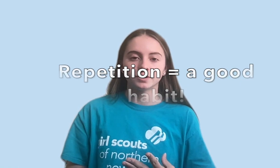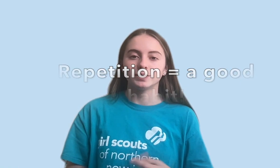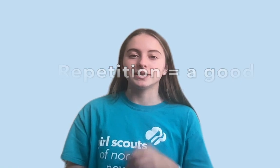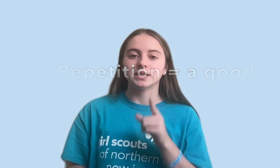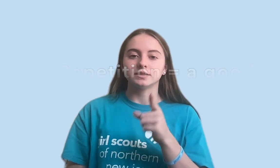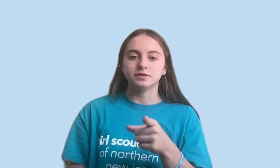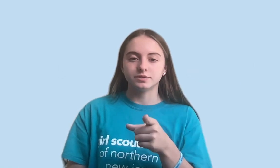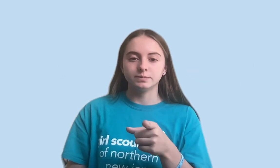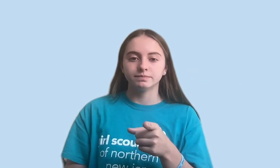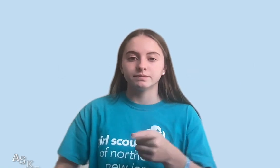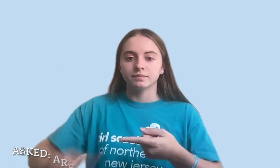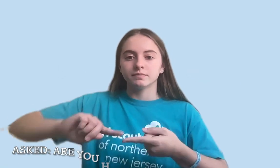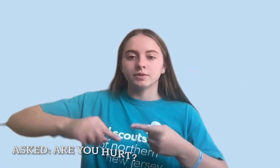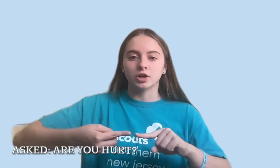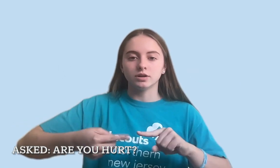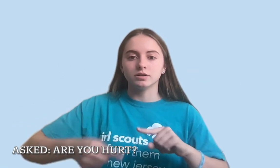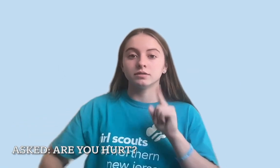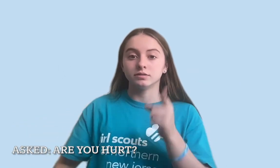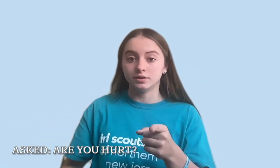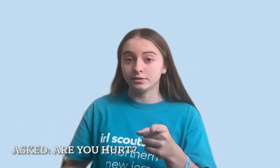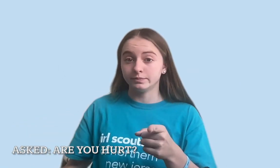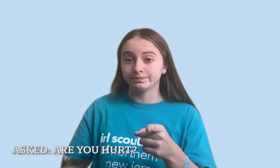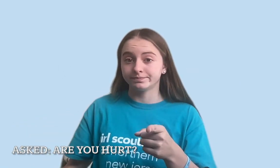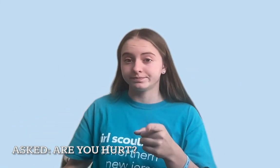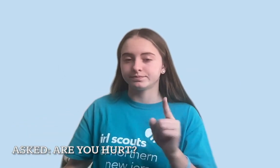once again, that's you, hurt you.